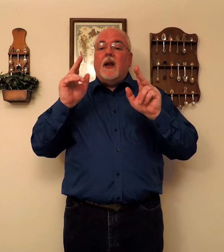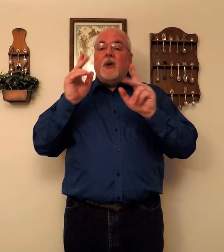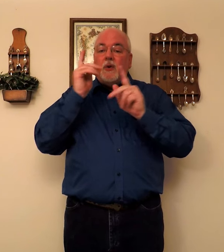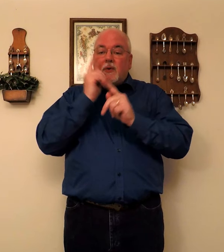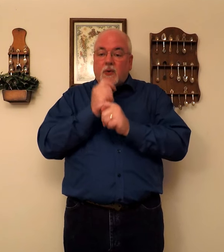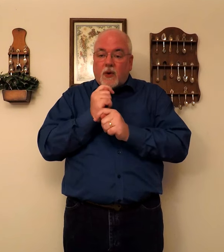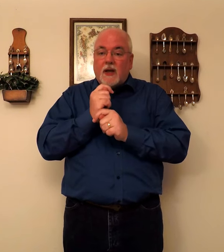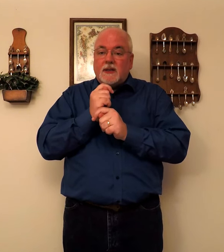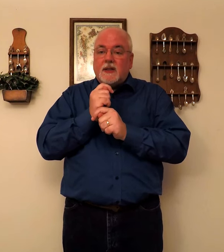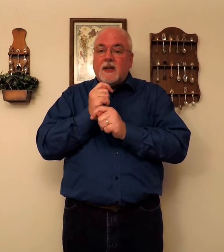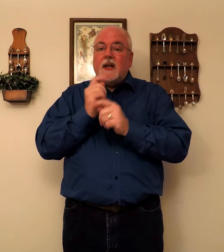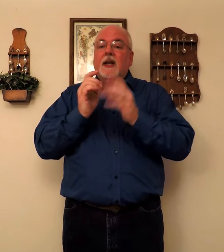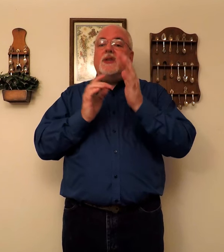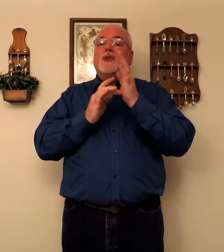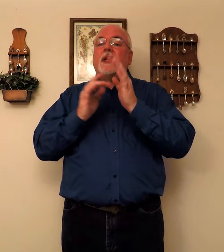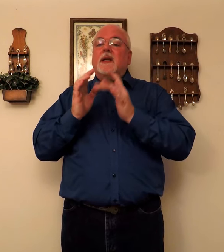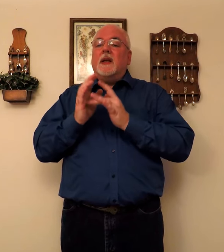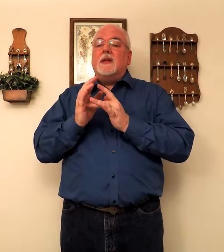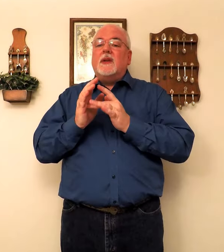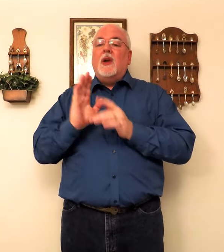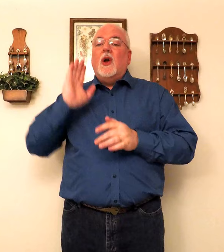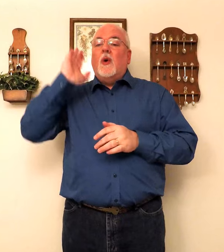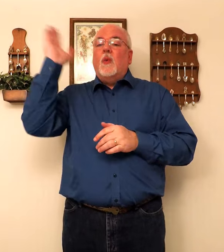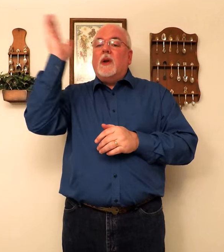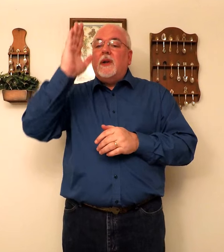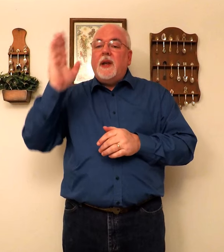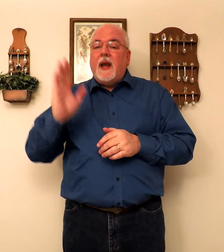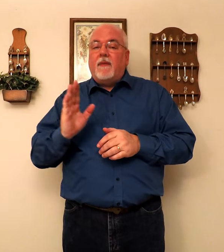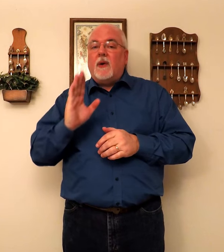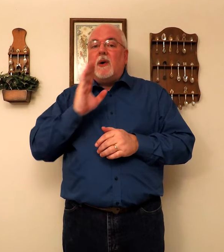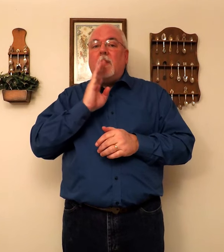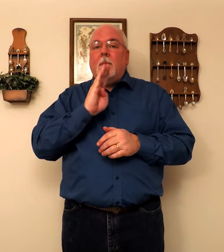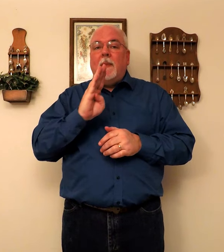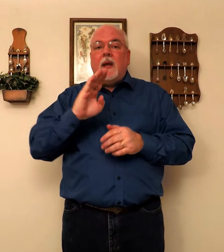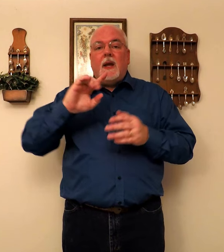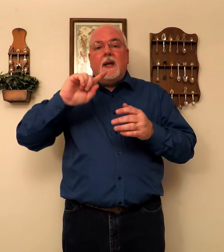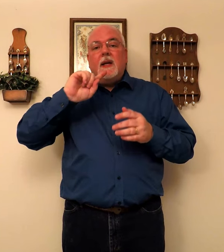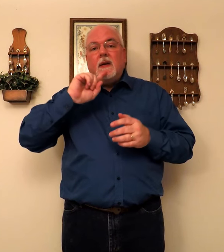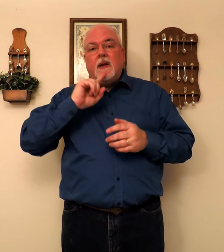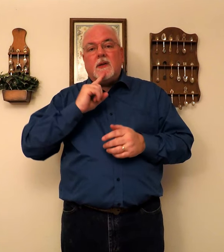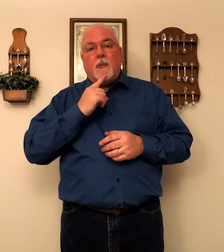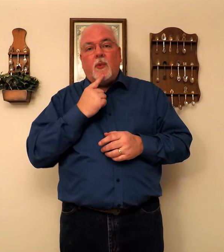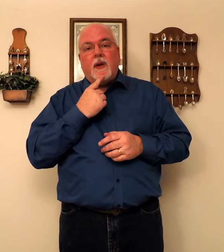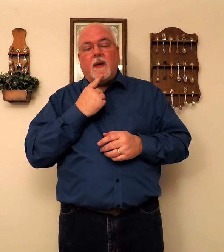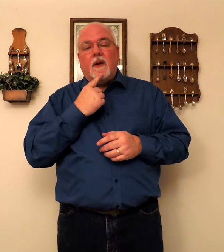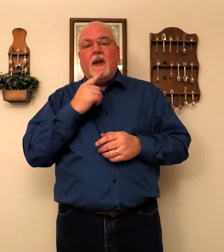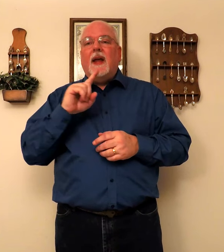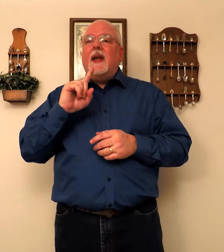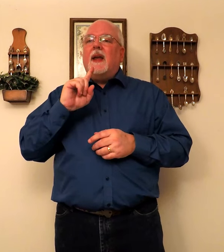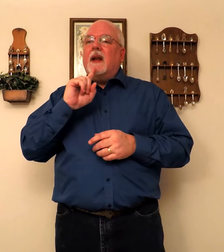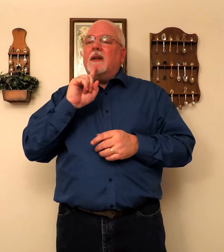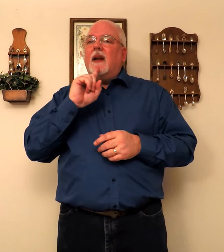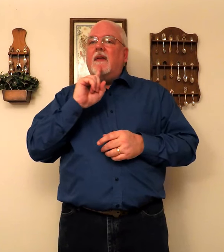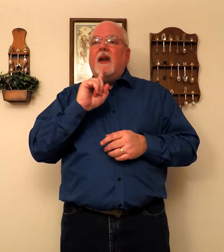Who trusts. Jesus. Will. Never. Be. Disappointed. And it's kind of.